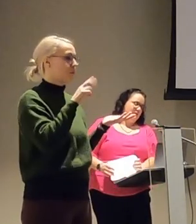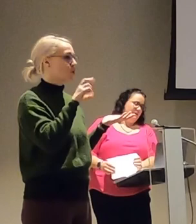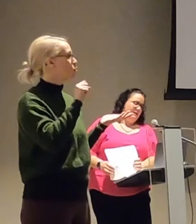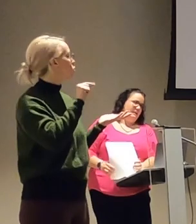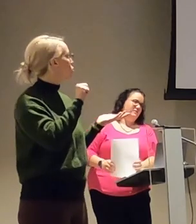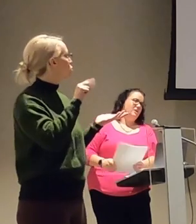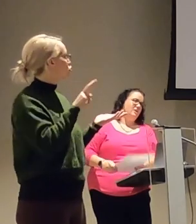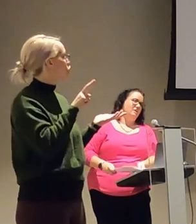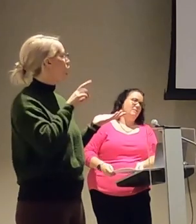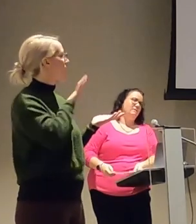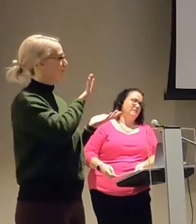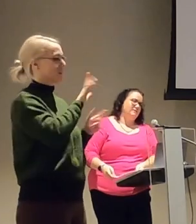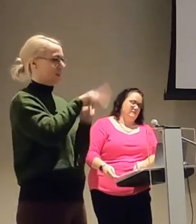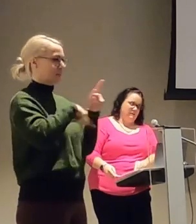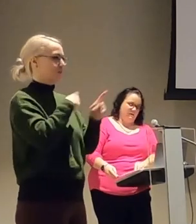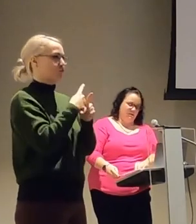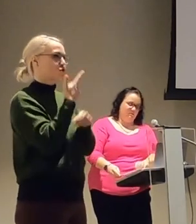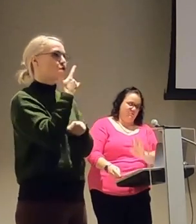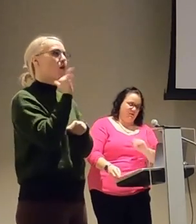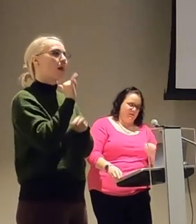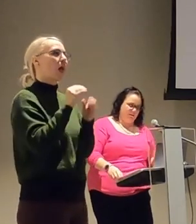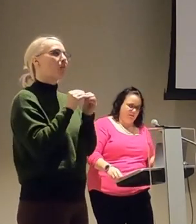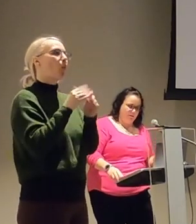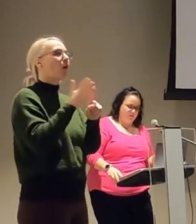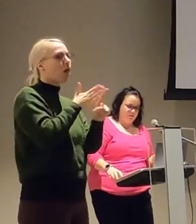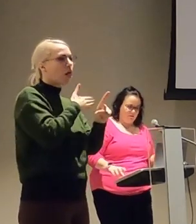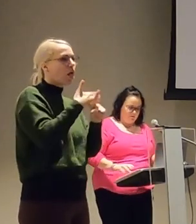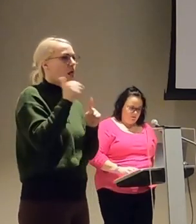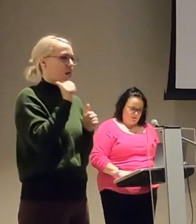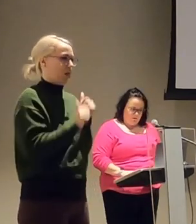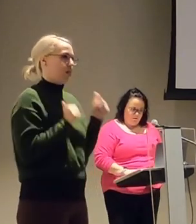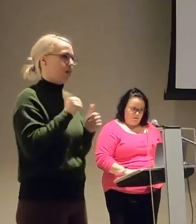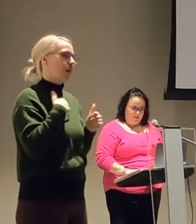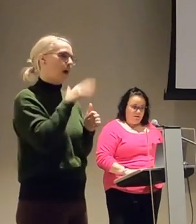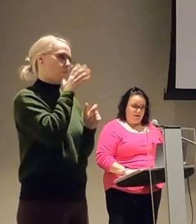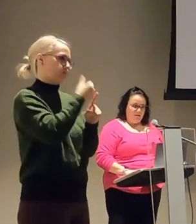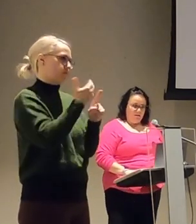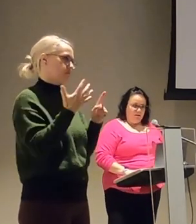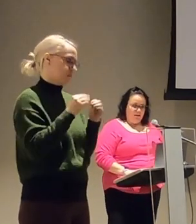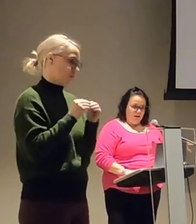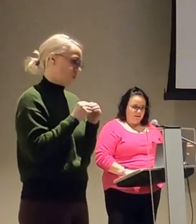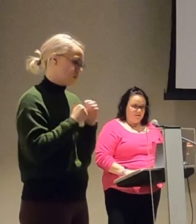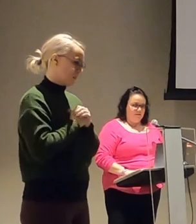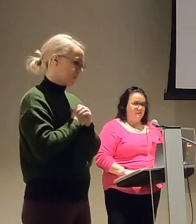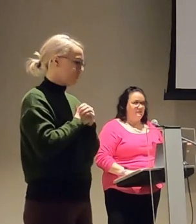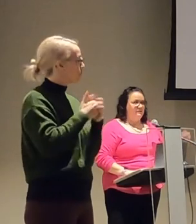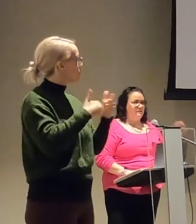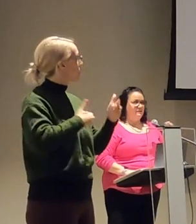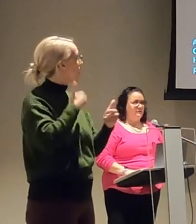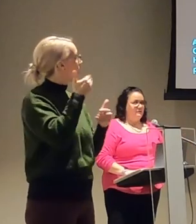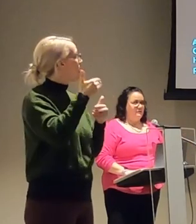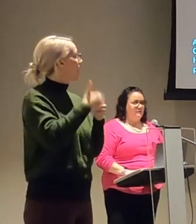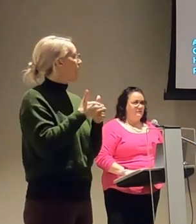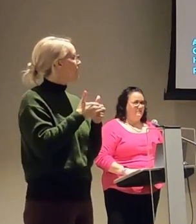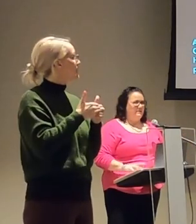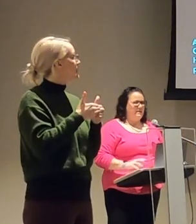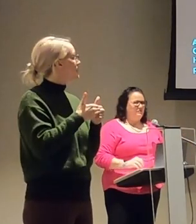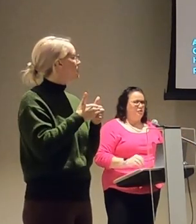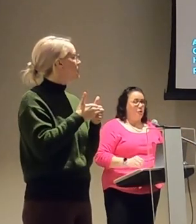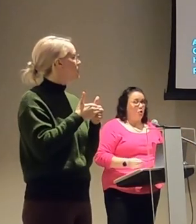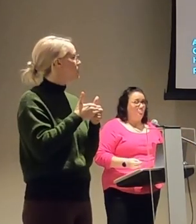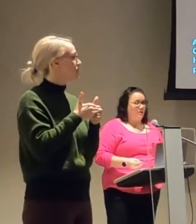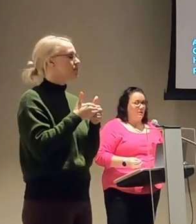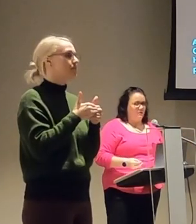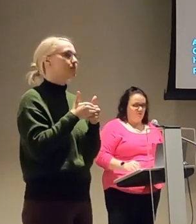version. And I'll talk about this a little bit more detail later. So the next